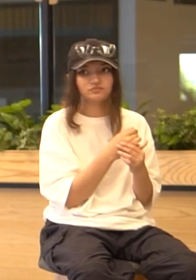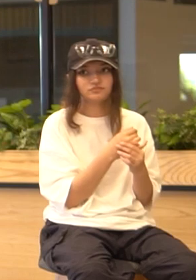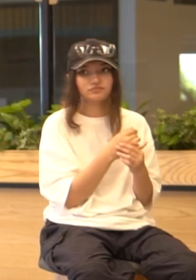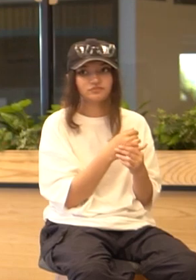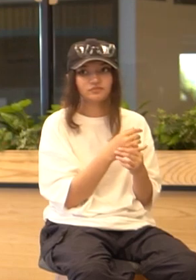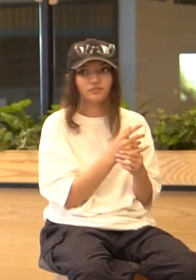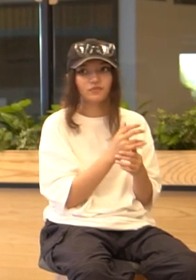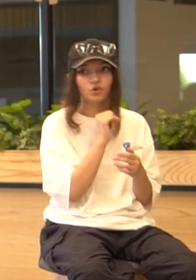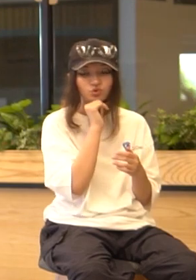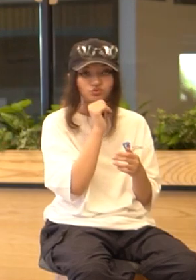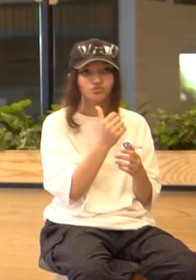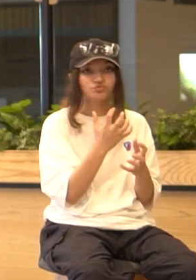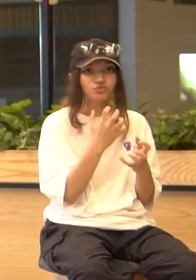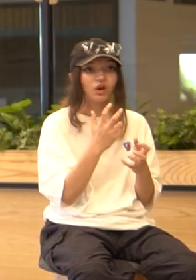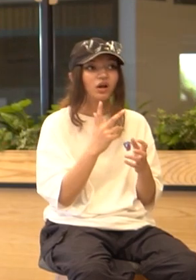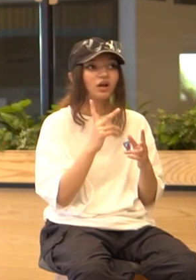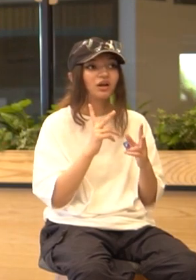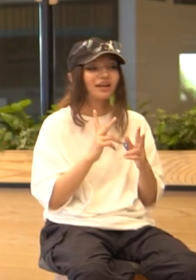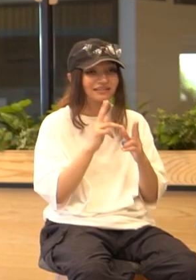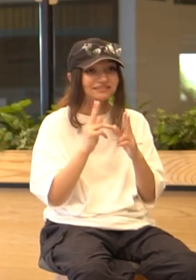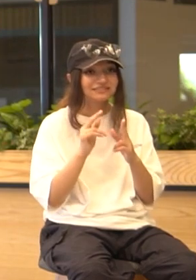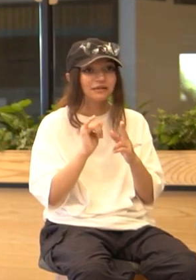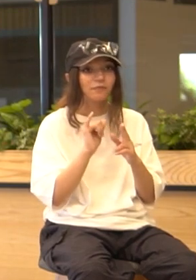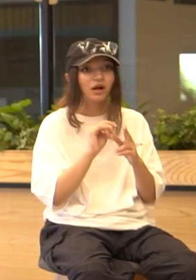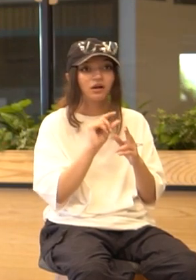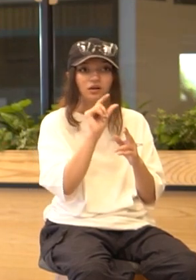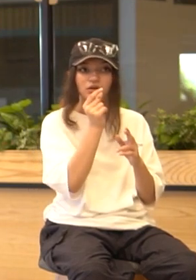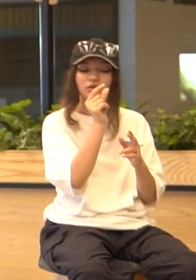down, but you would treat the entire word as a piece.